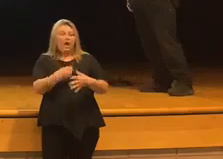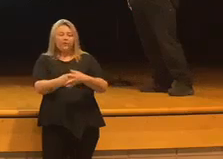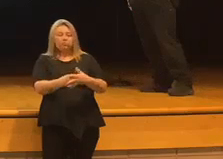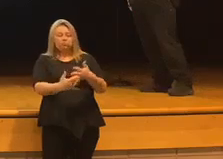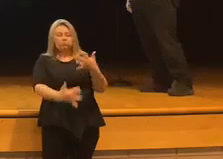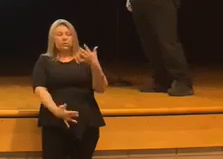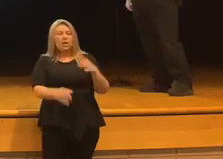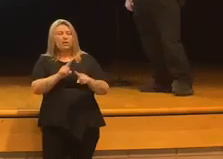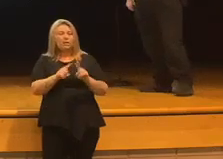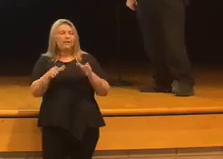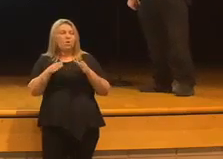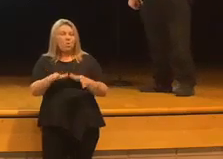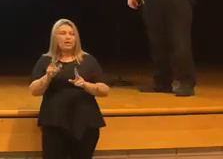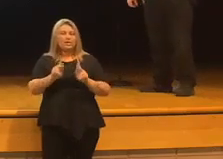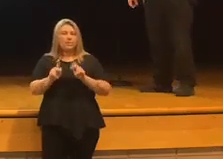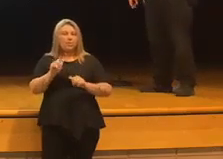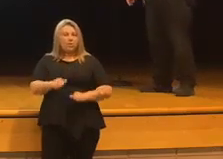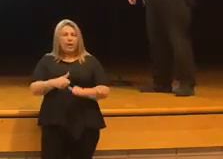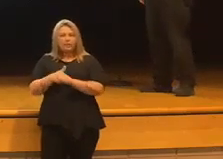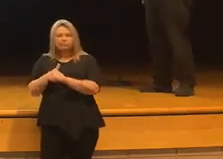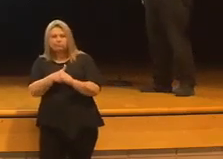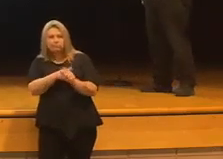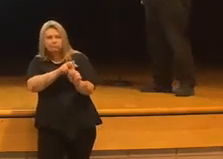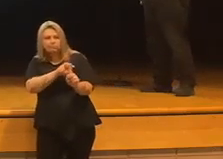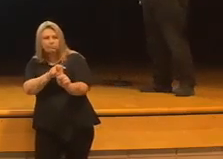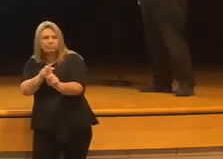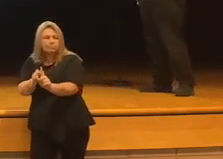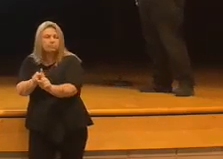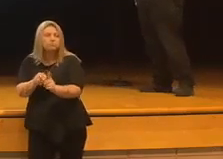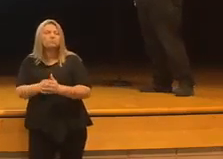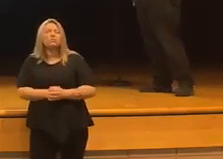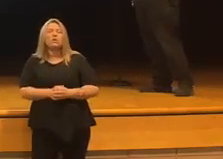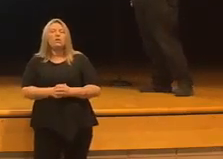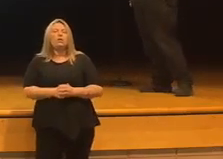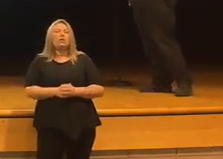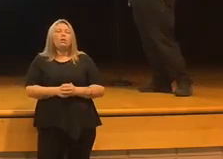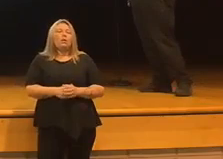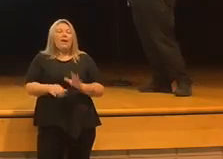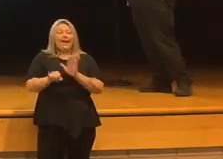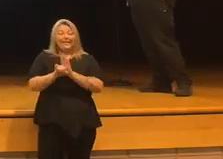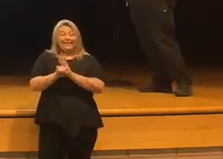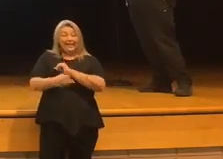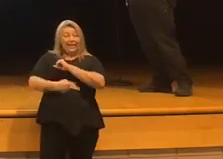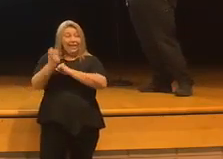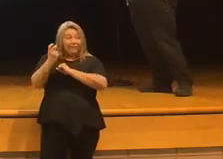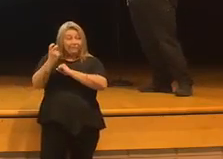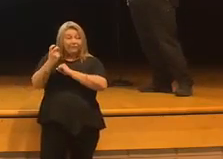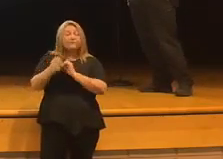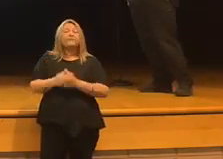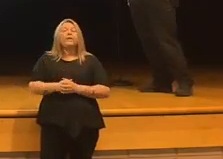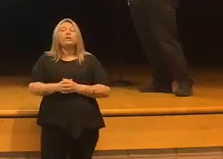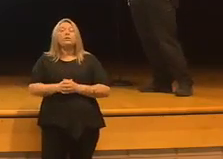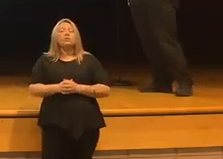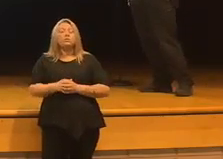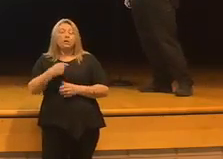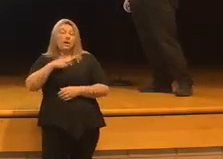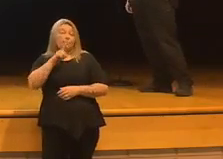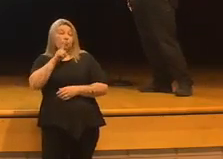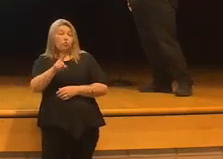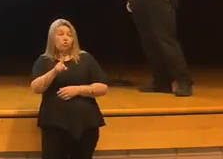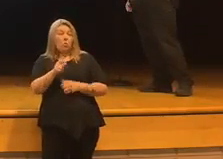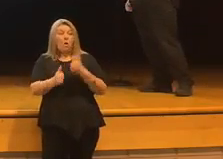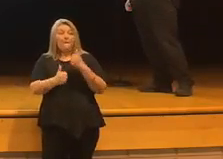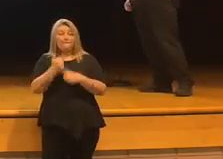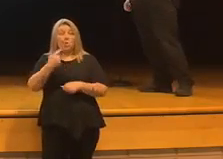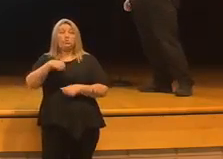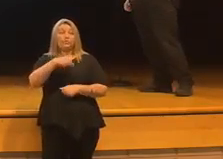different ways they can track you and follow you. Identity theft. Identity theft, I'm sure probably most of